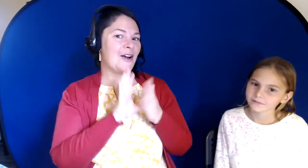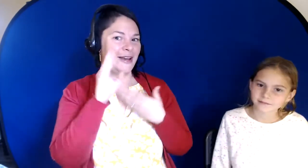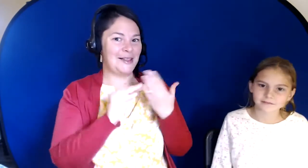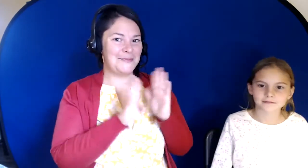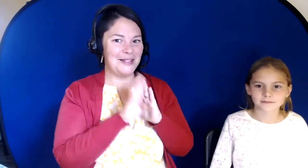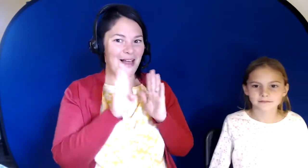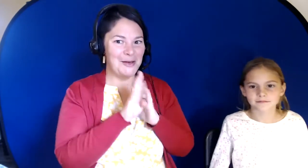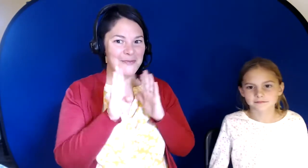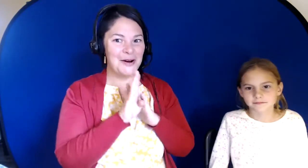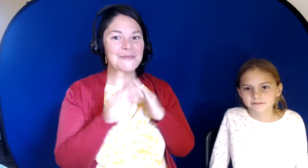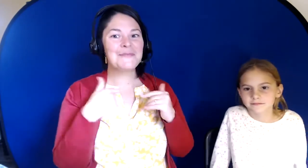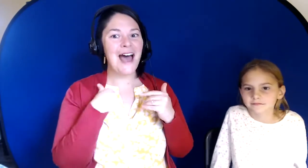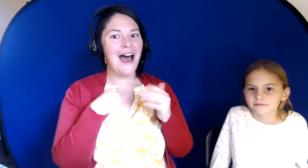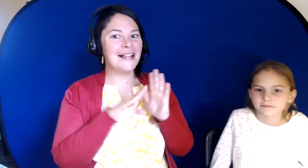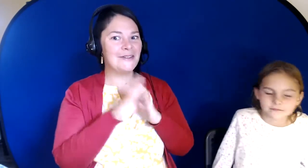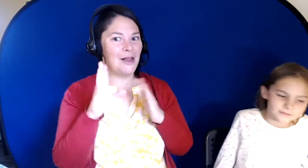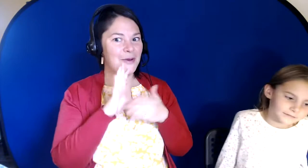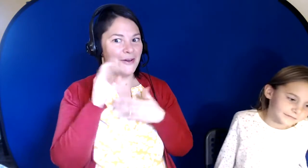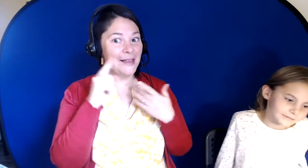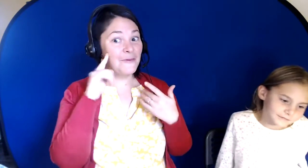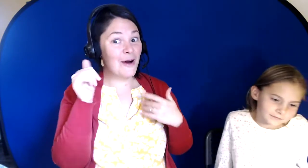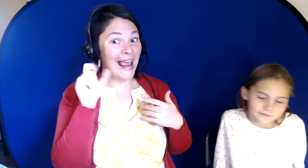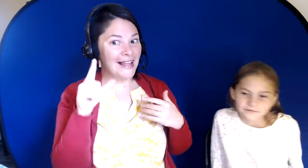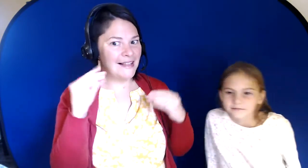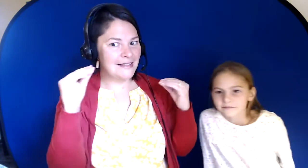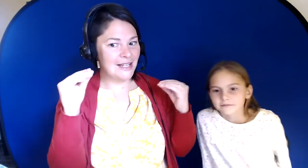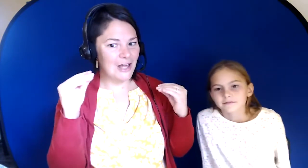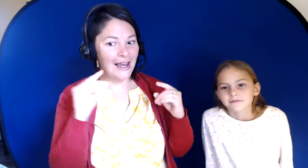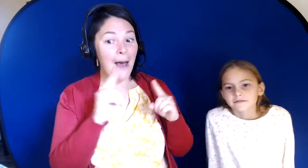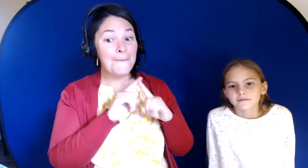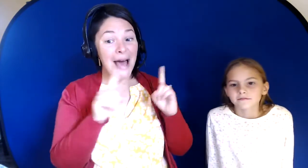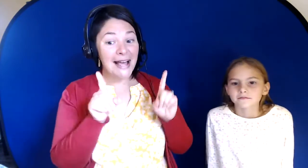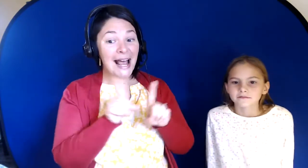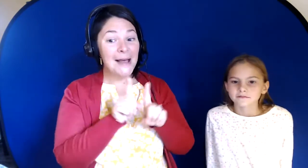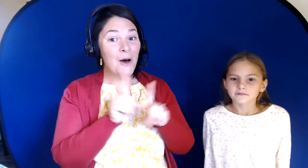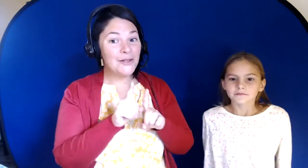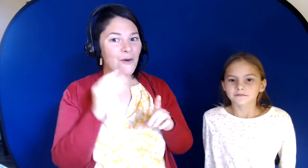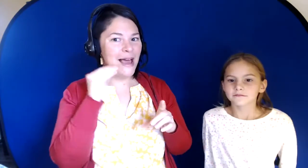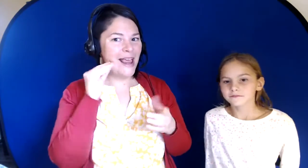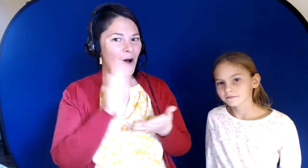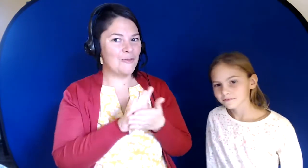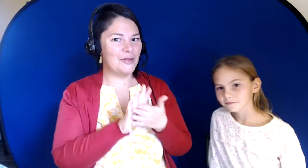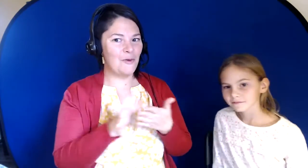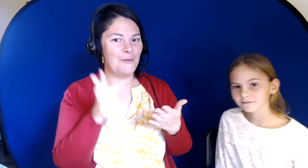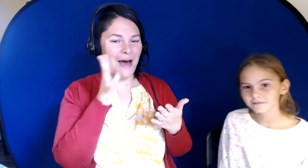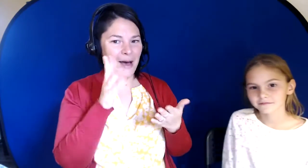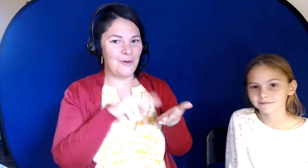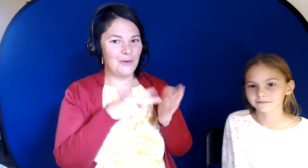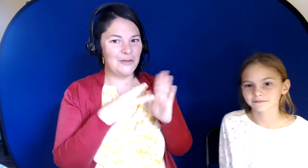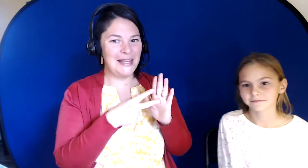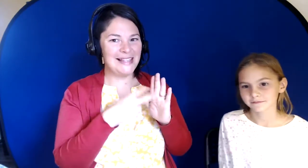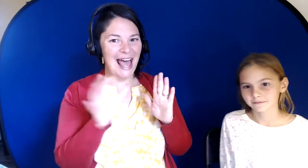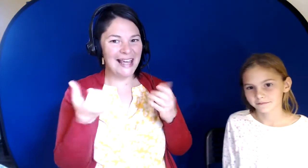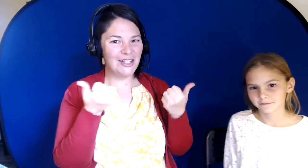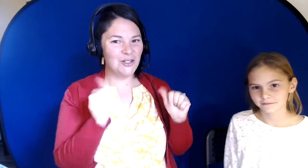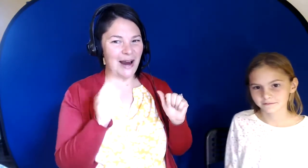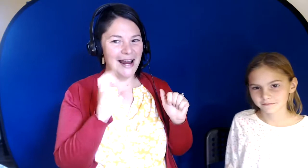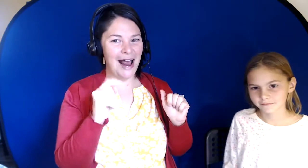curriculum developer. I develop curriculum for ASL teaching, but I'm also a homeschool mom, which means I get to try it out at